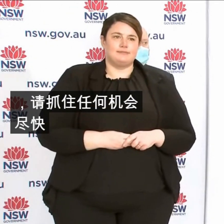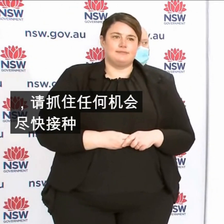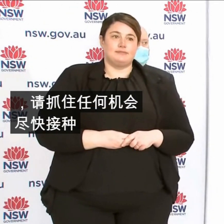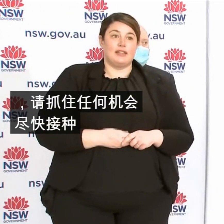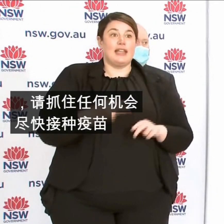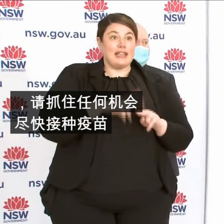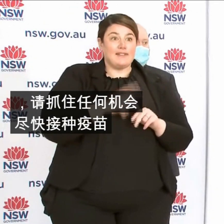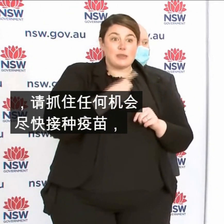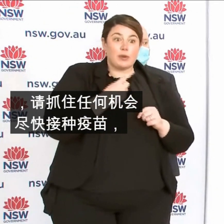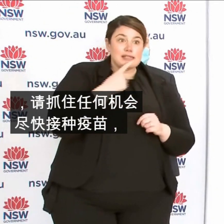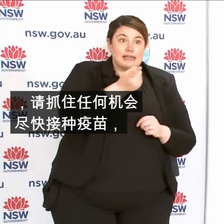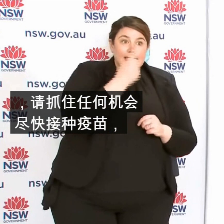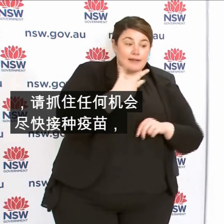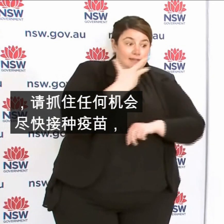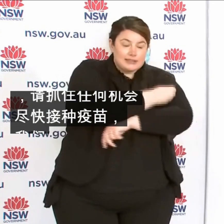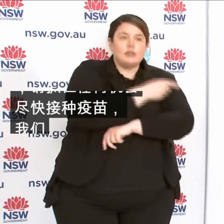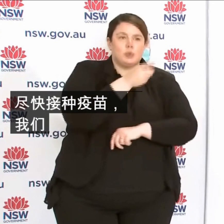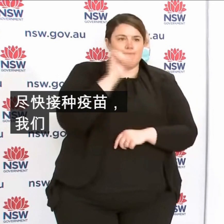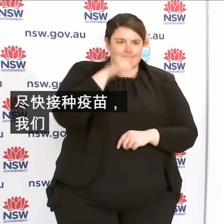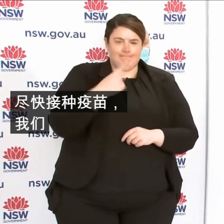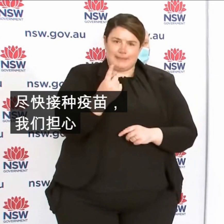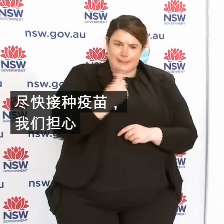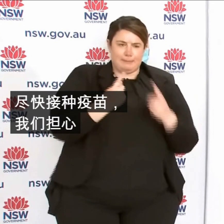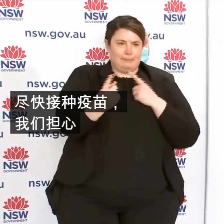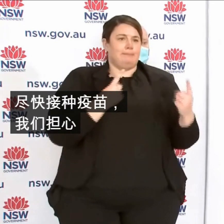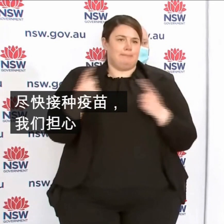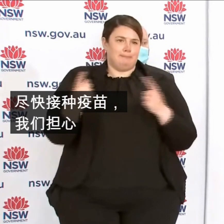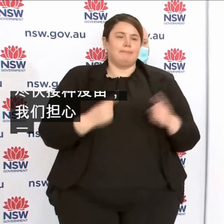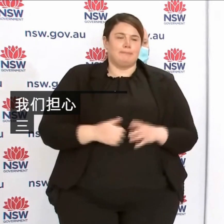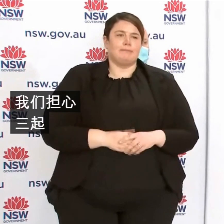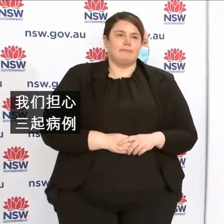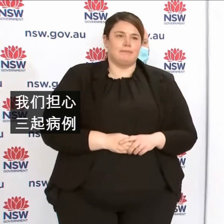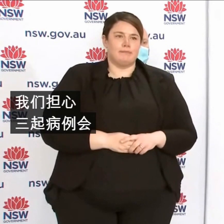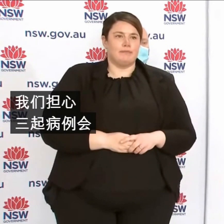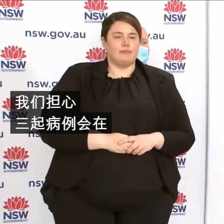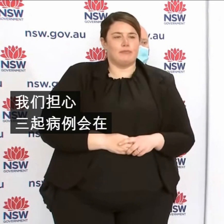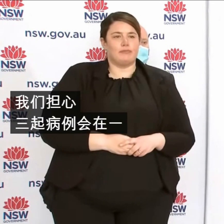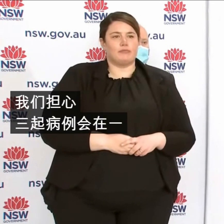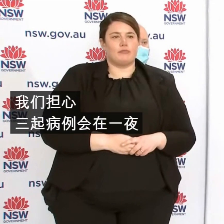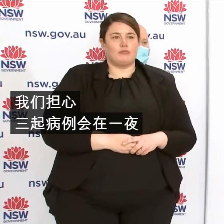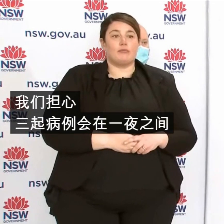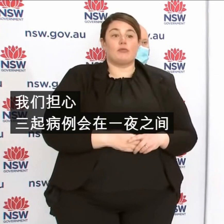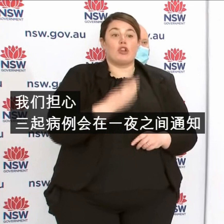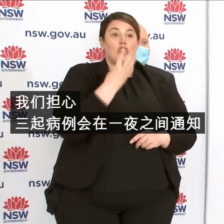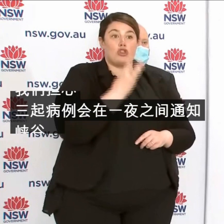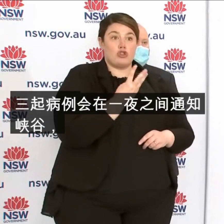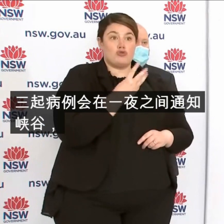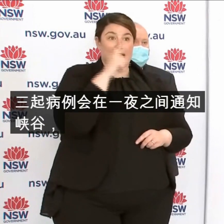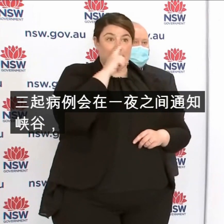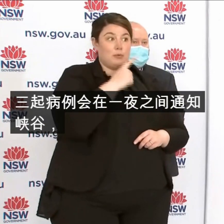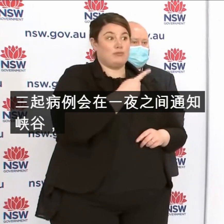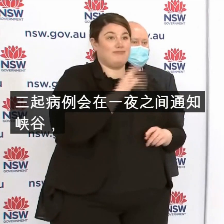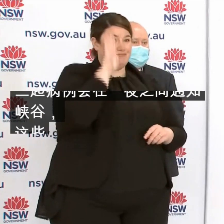get vaccinated as soon as you can. We are concerned about 3 cases overnight notified in